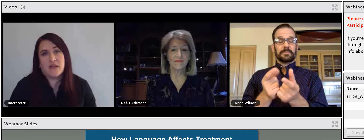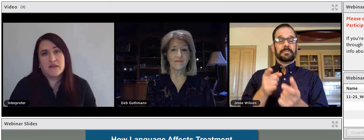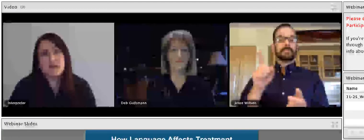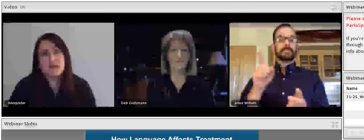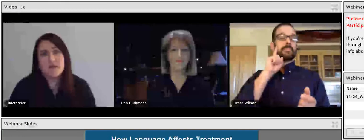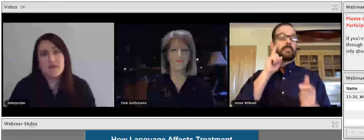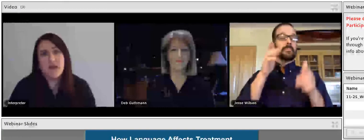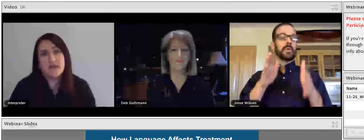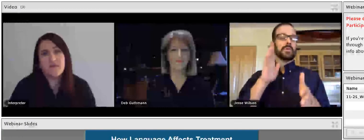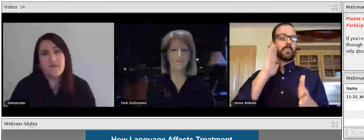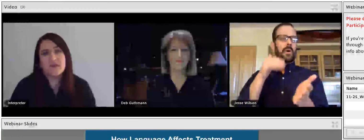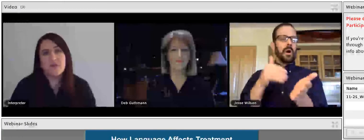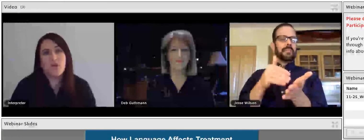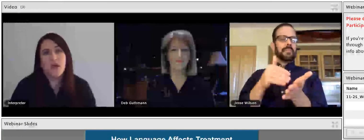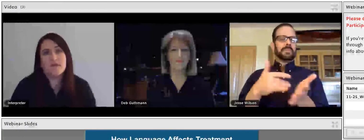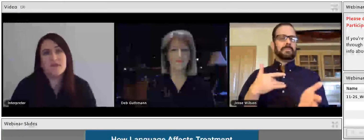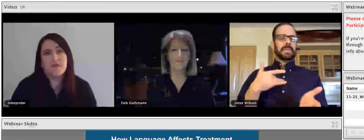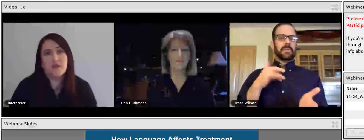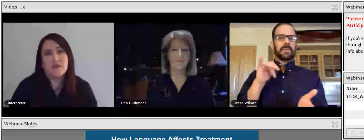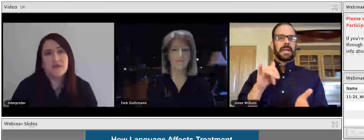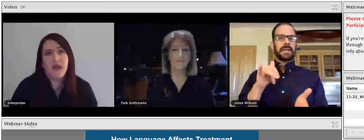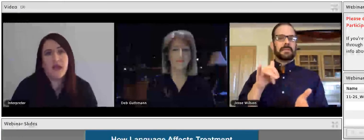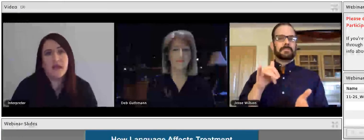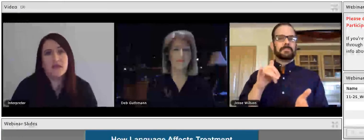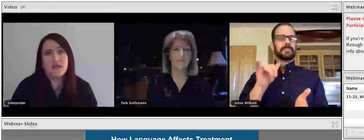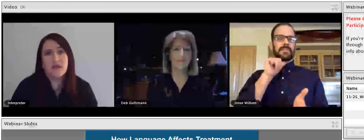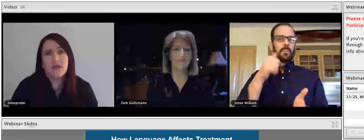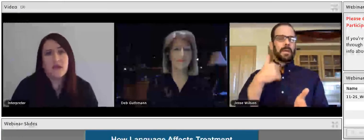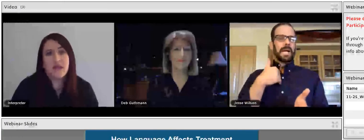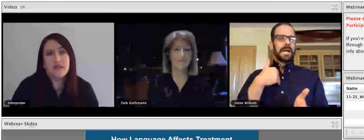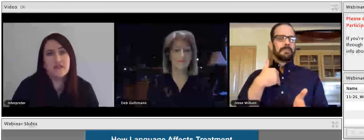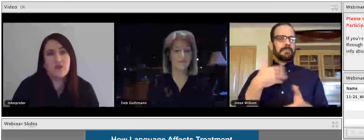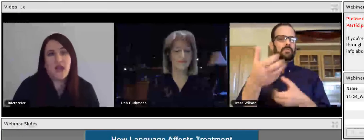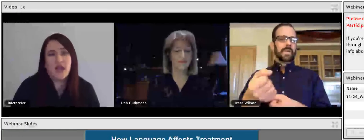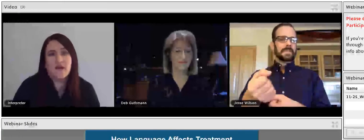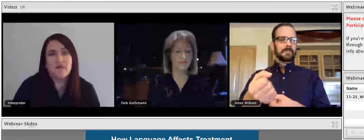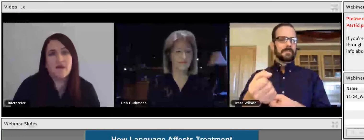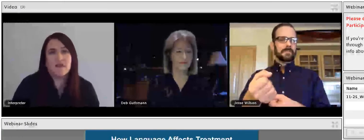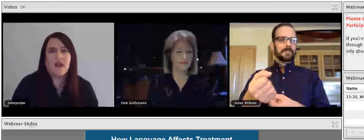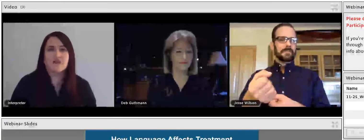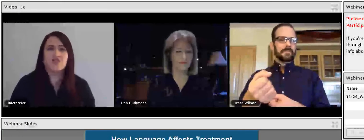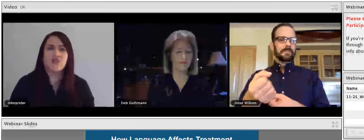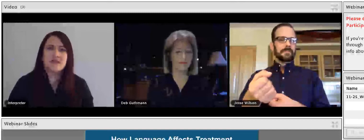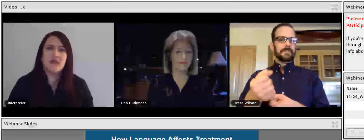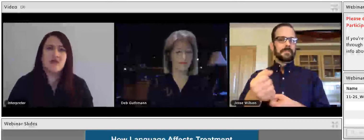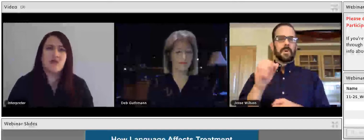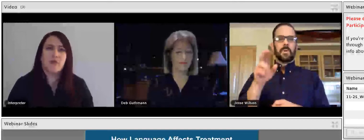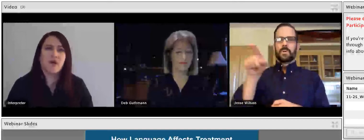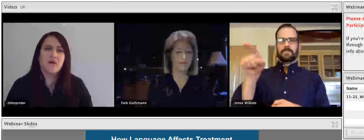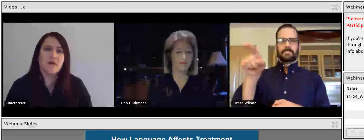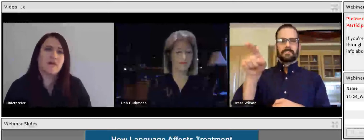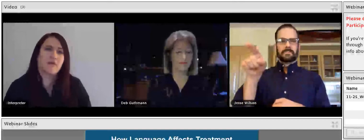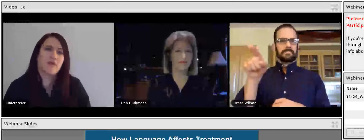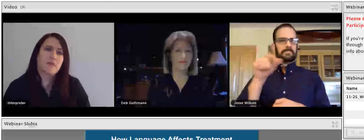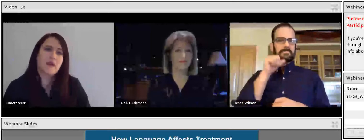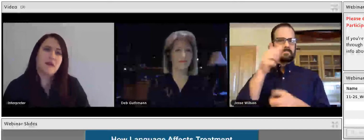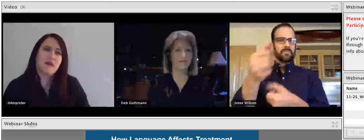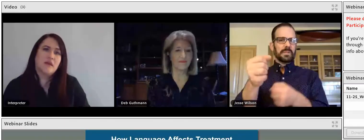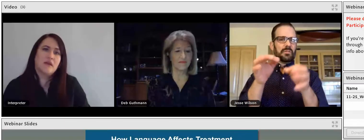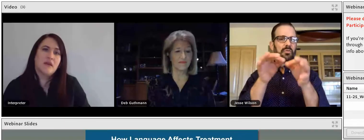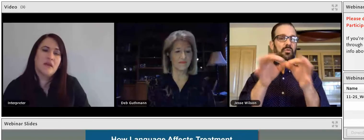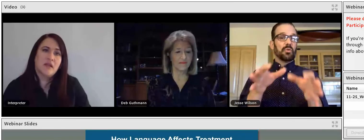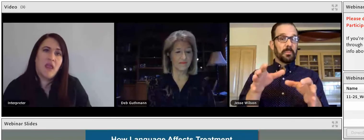In large group settings, a deaf person will often feel like they don't have that trust and rapport with